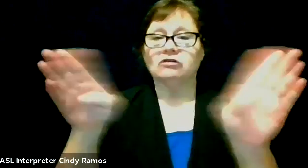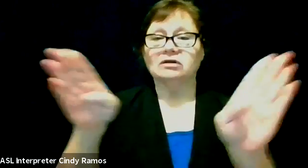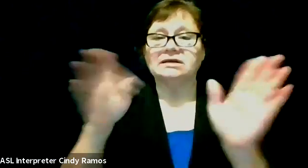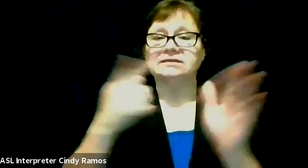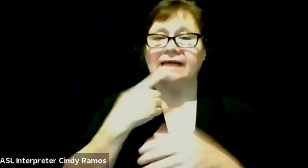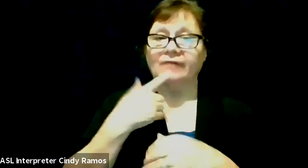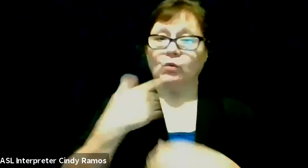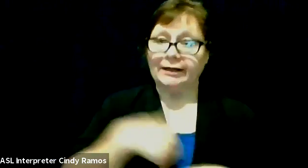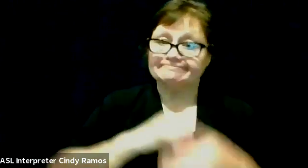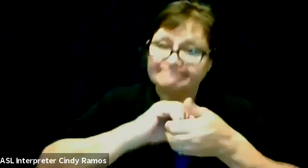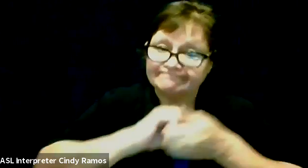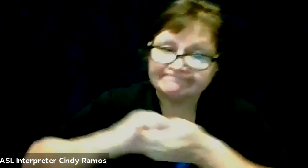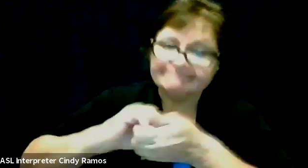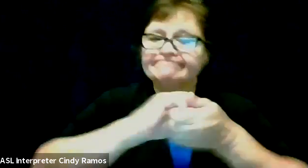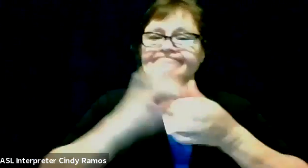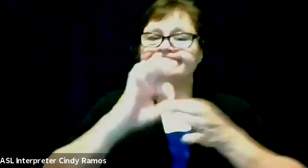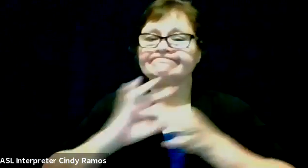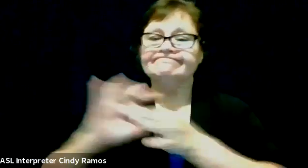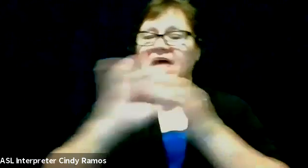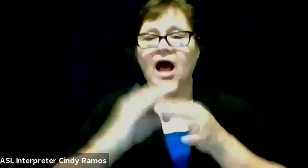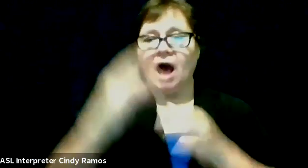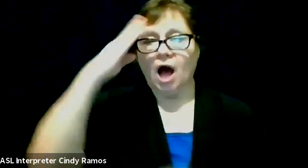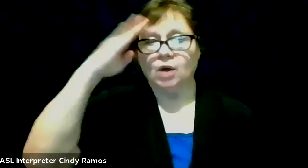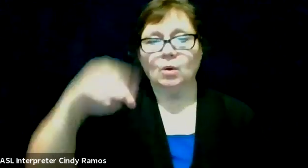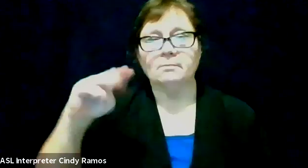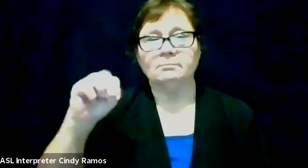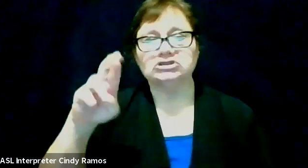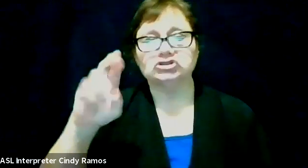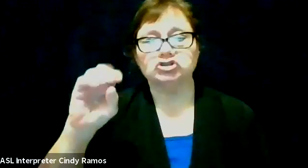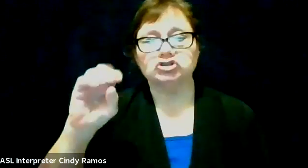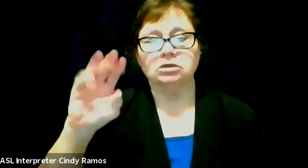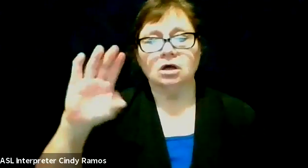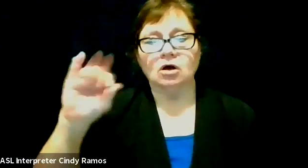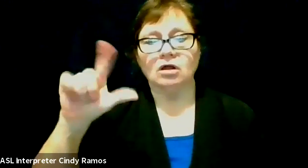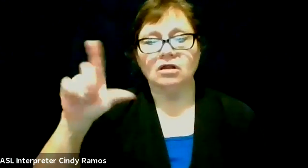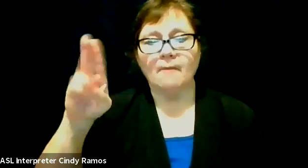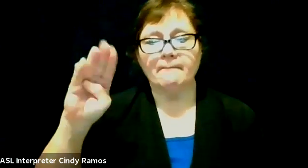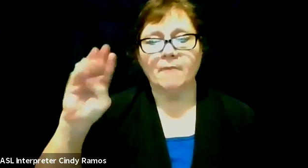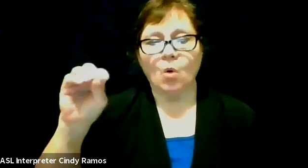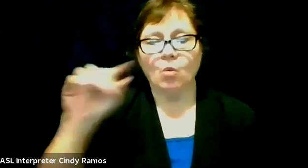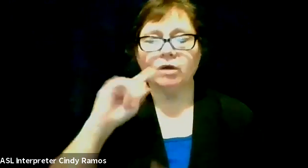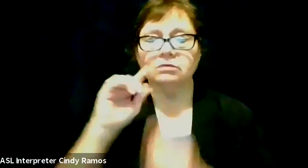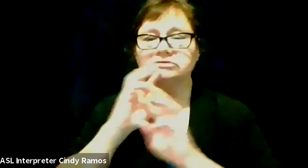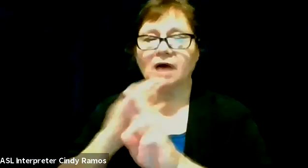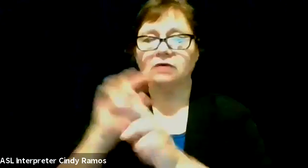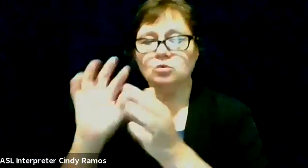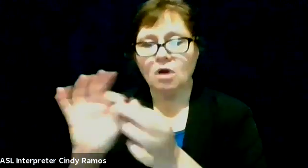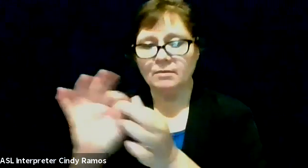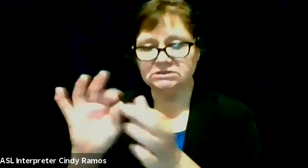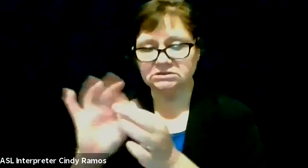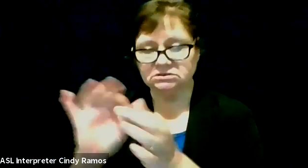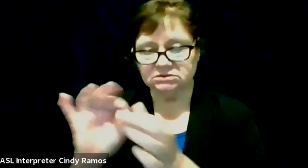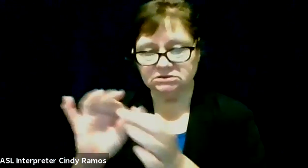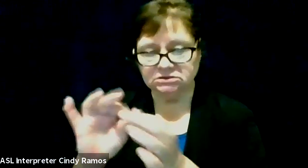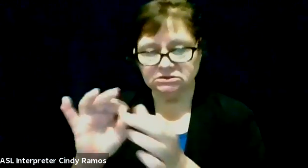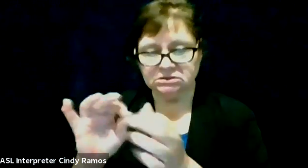in solidarity. And I know that Mr. Palumbo is going to respond to the comments, and I encourage the response